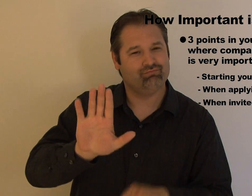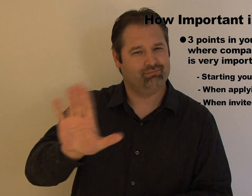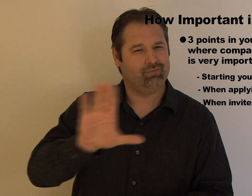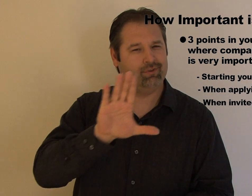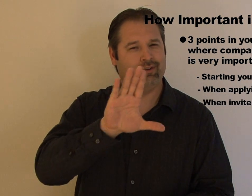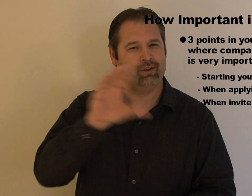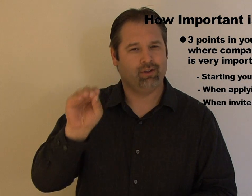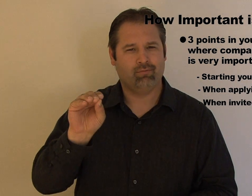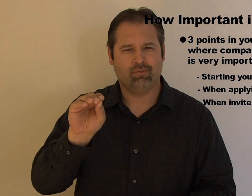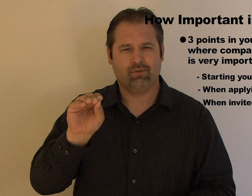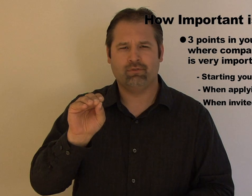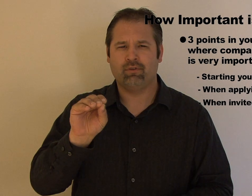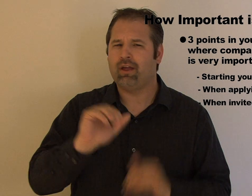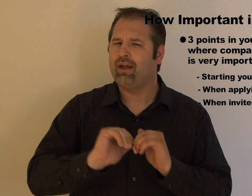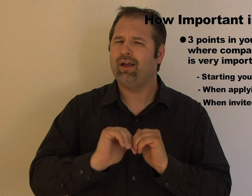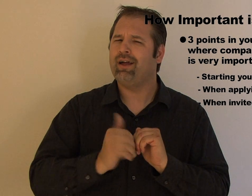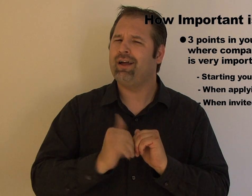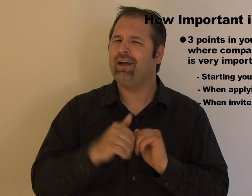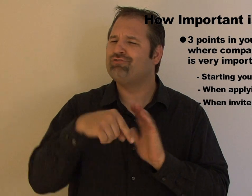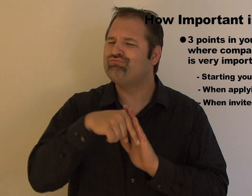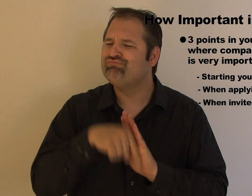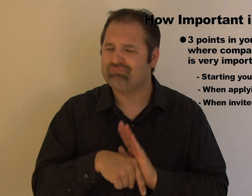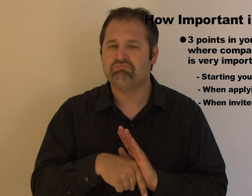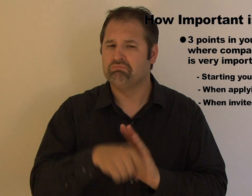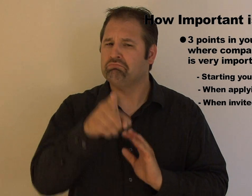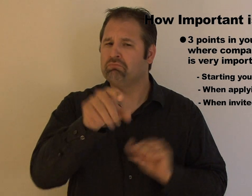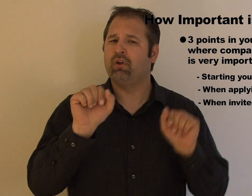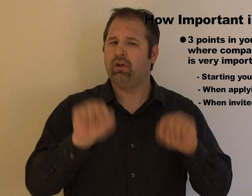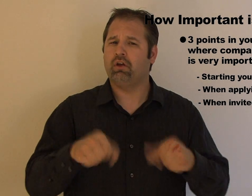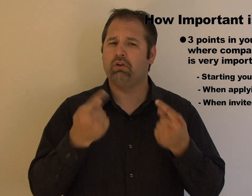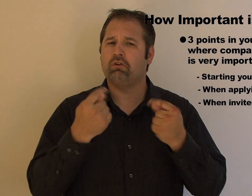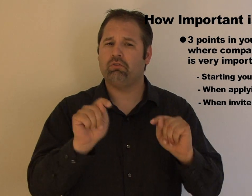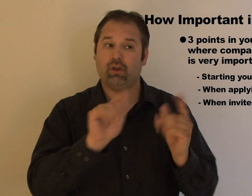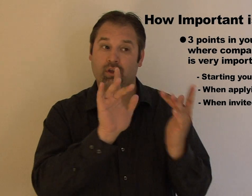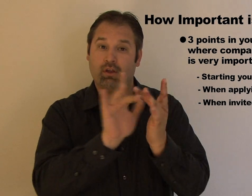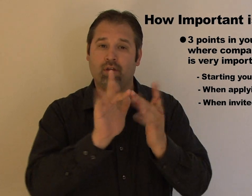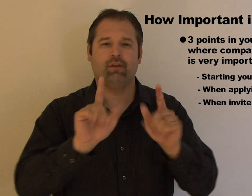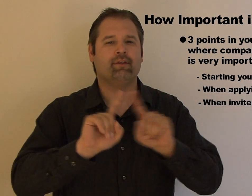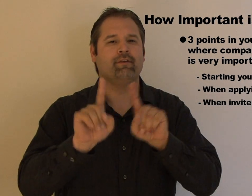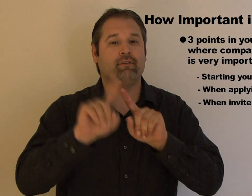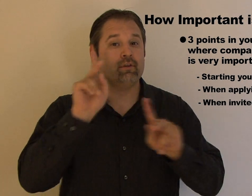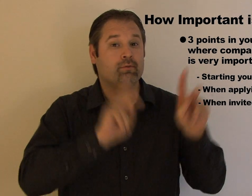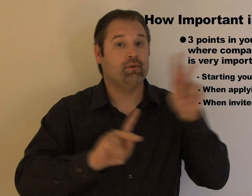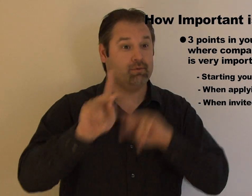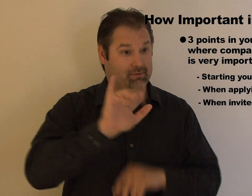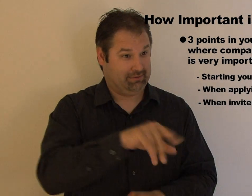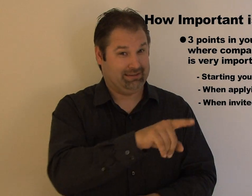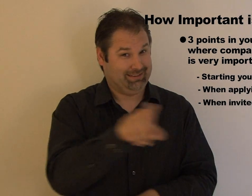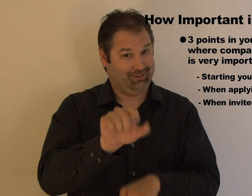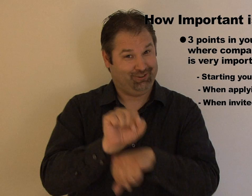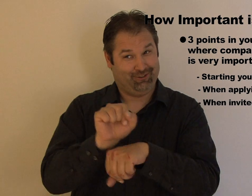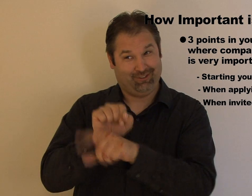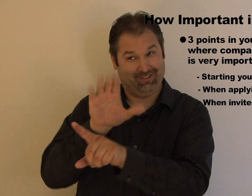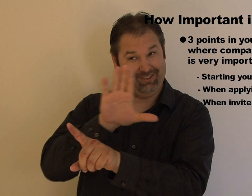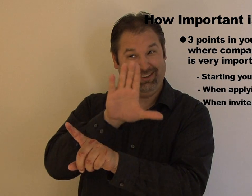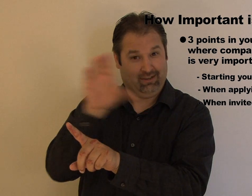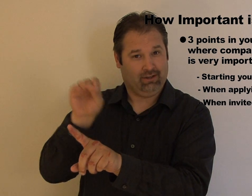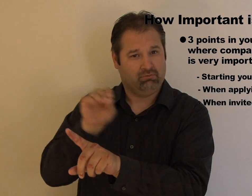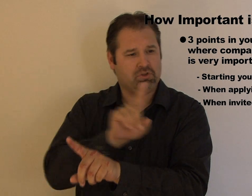interview. Try to find individuals who work there and are willing to give you that information.